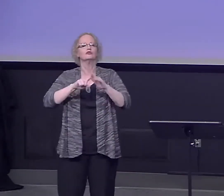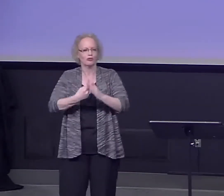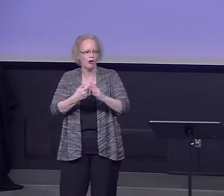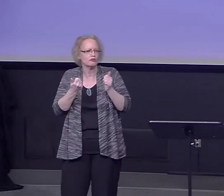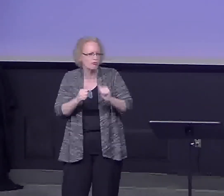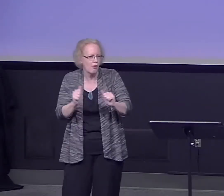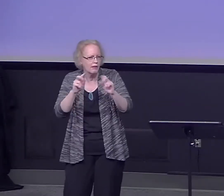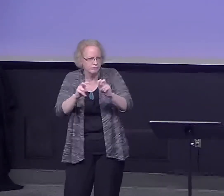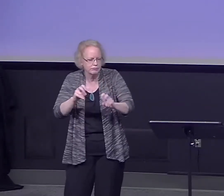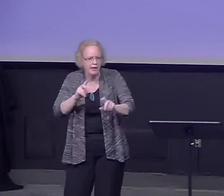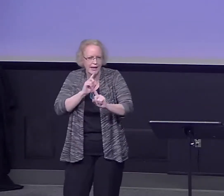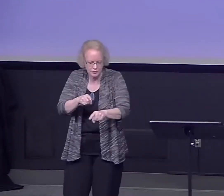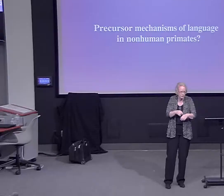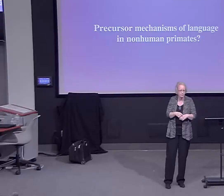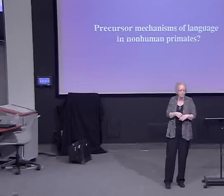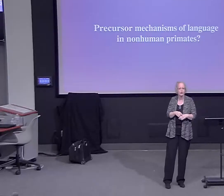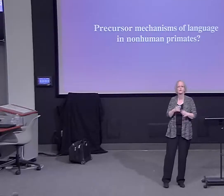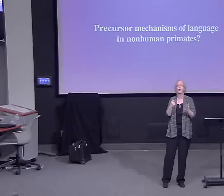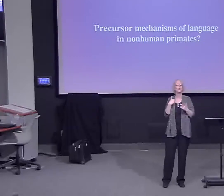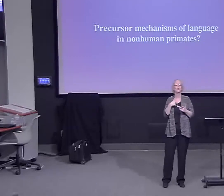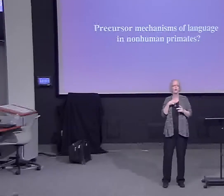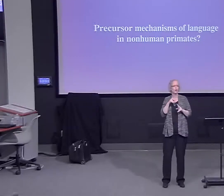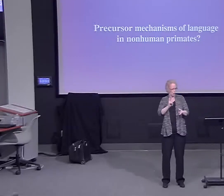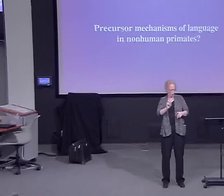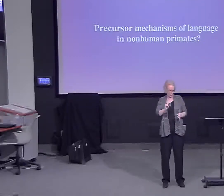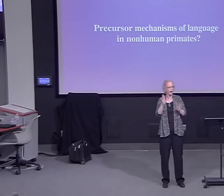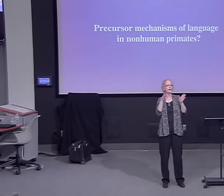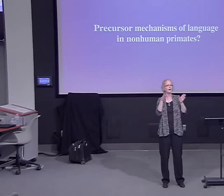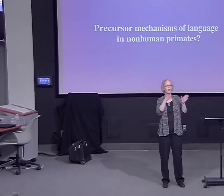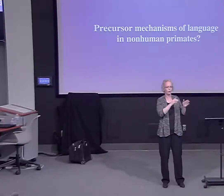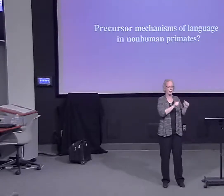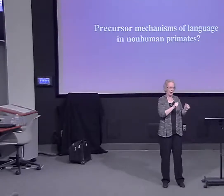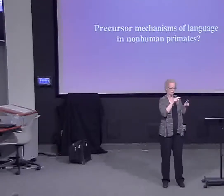non-human primates, who are our closest relatives, to come up with